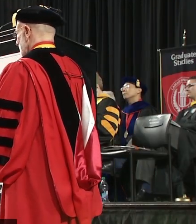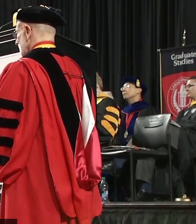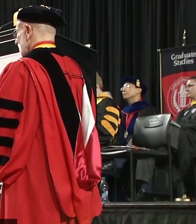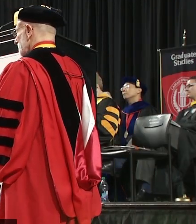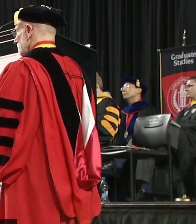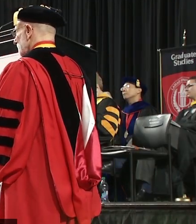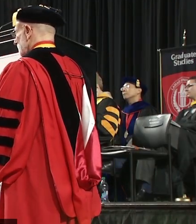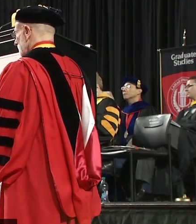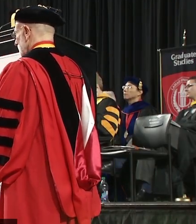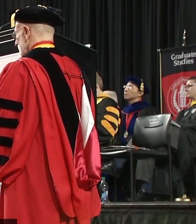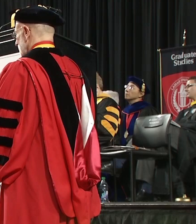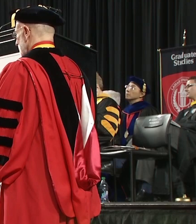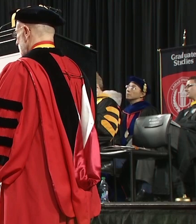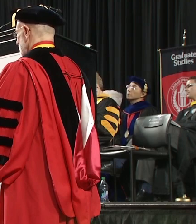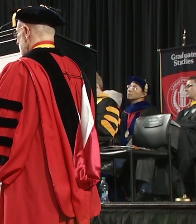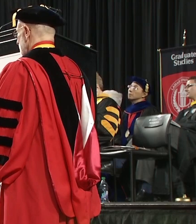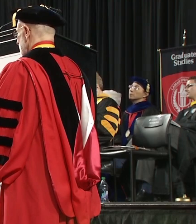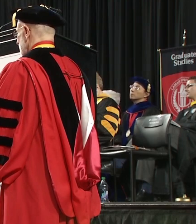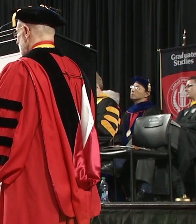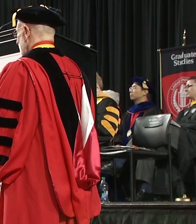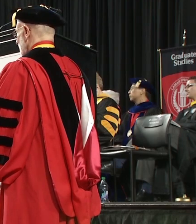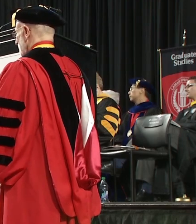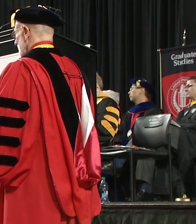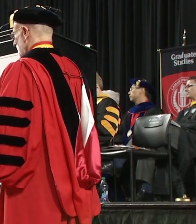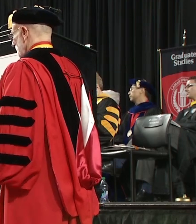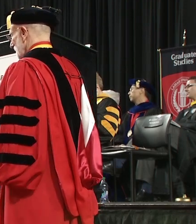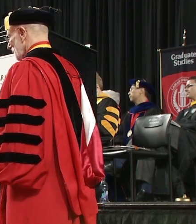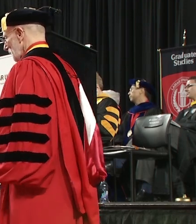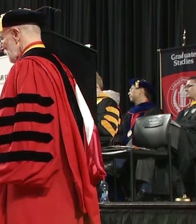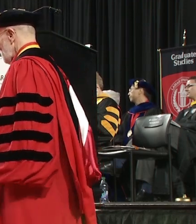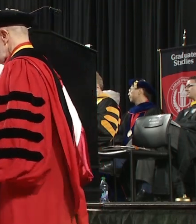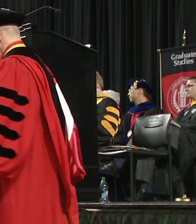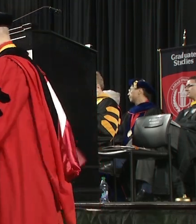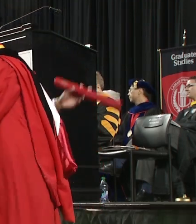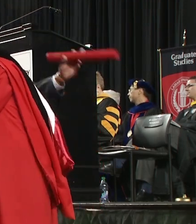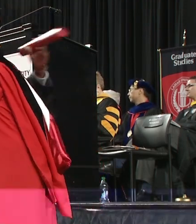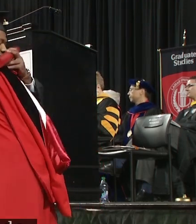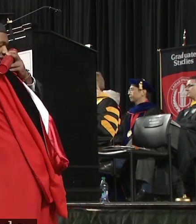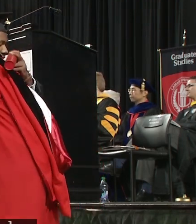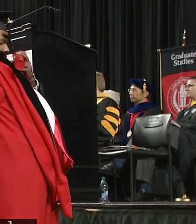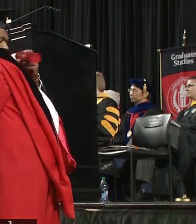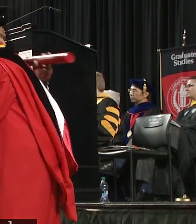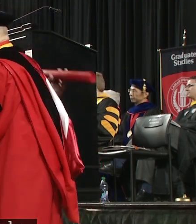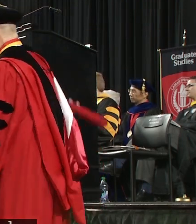Graduating cum laude, Jessica Renee Martinez.